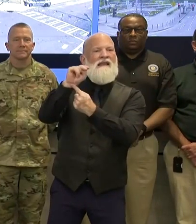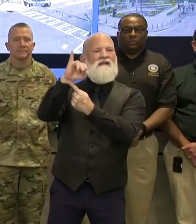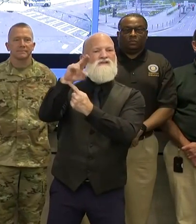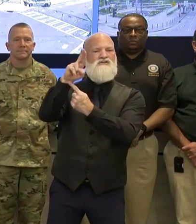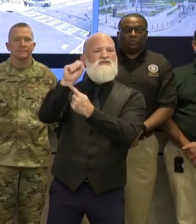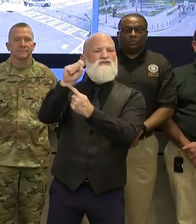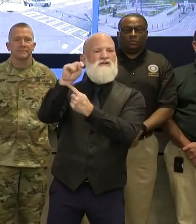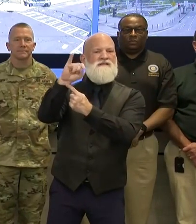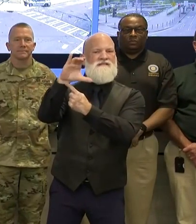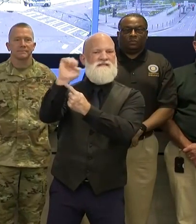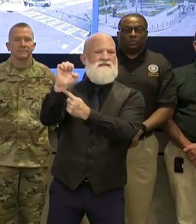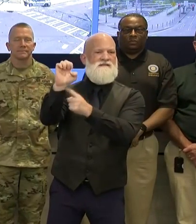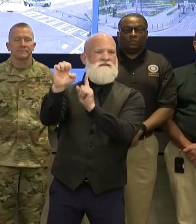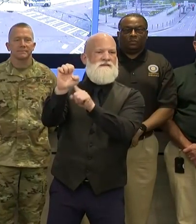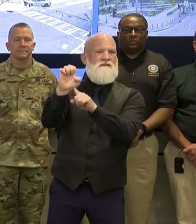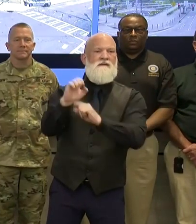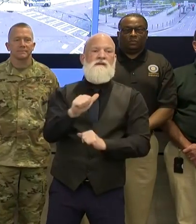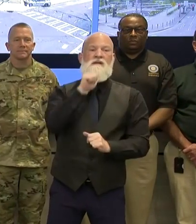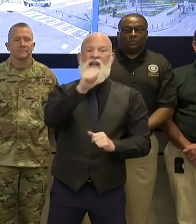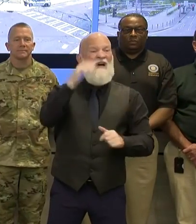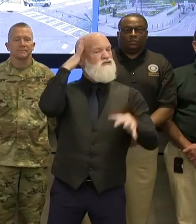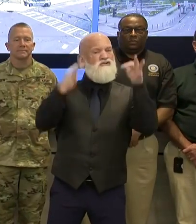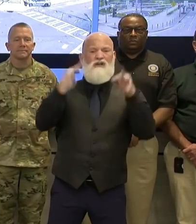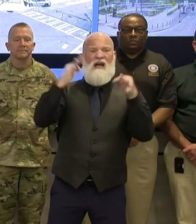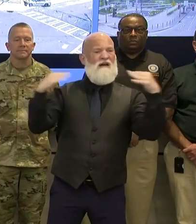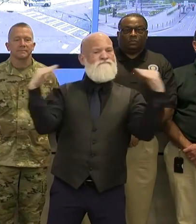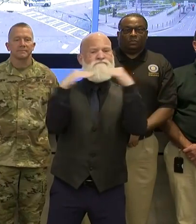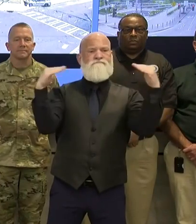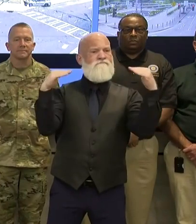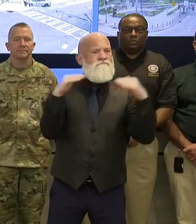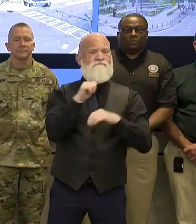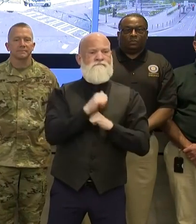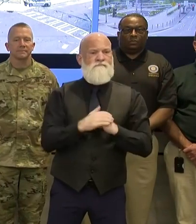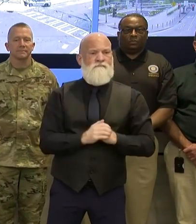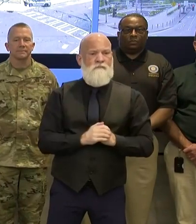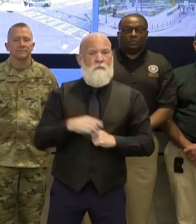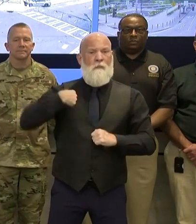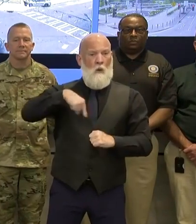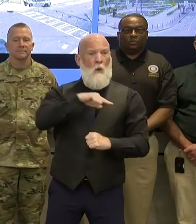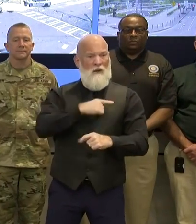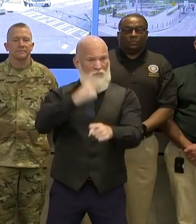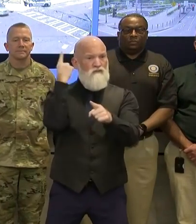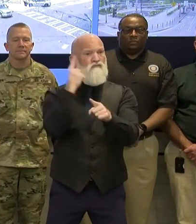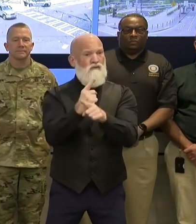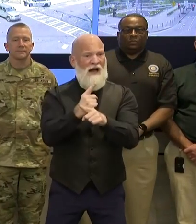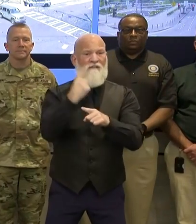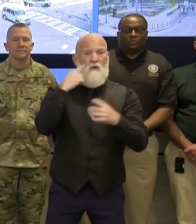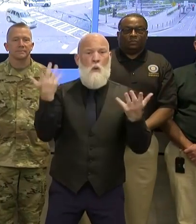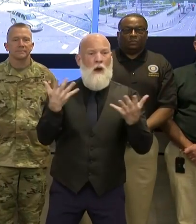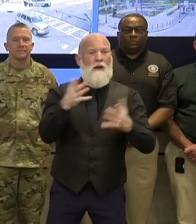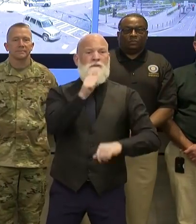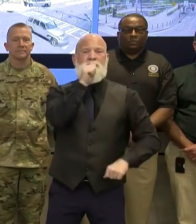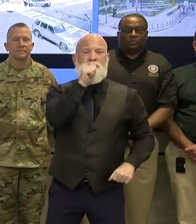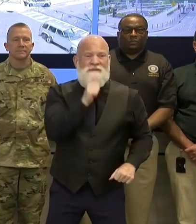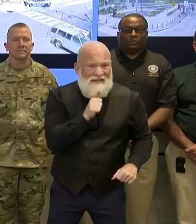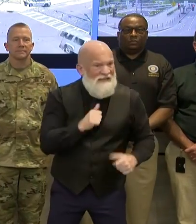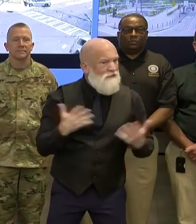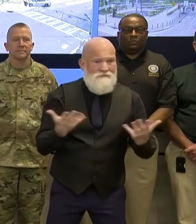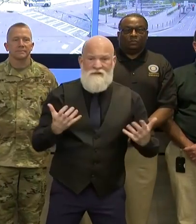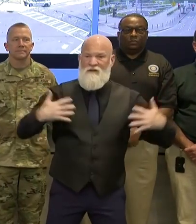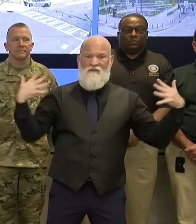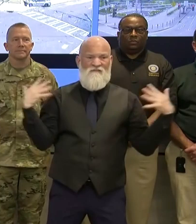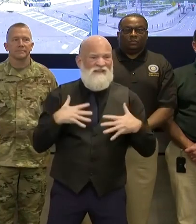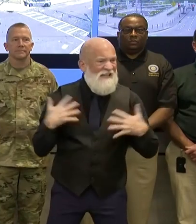filled with fear, anger, and righteous impatience. I realize that people are hurting and have